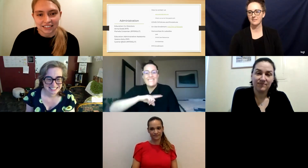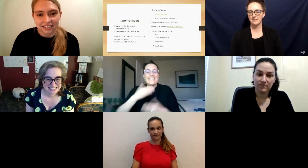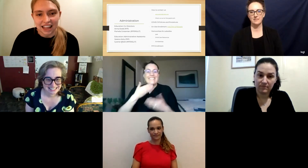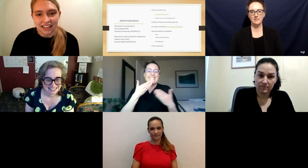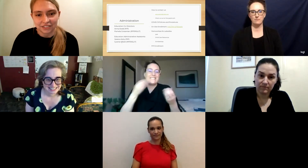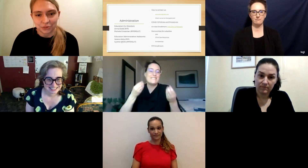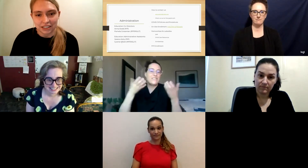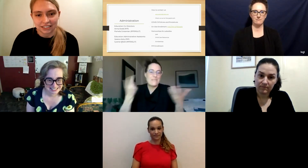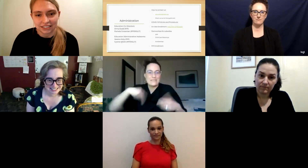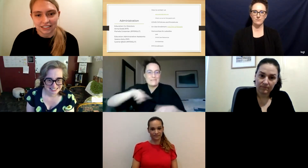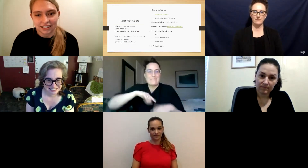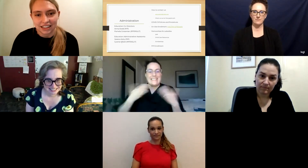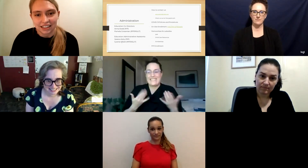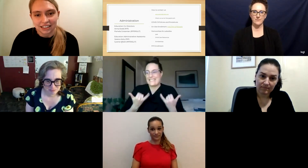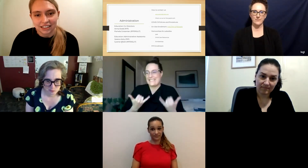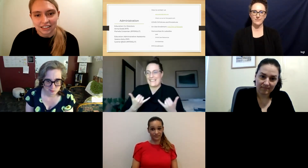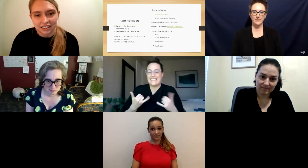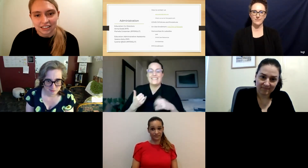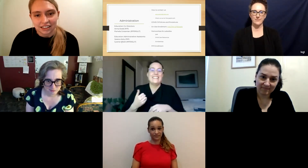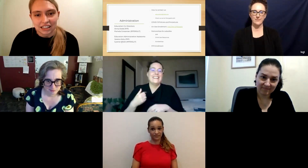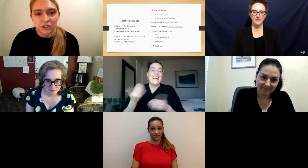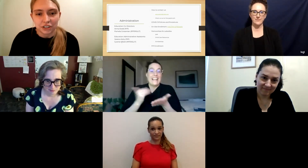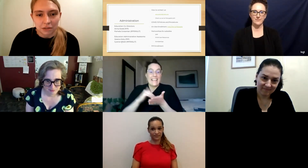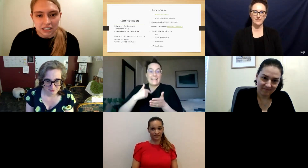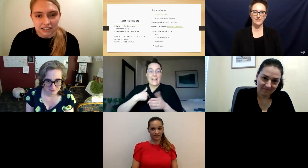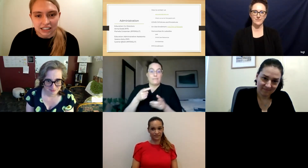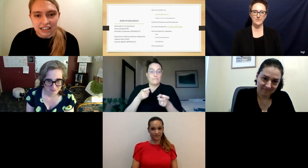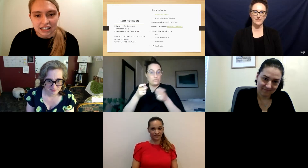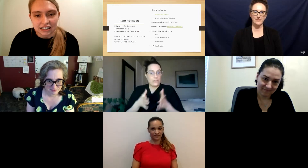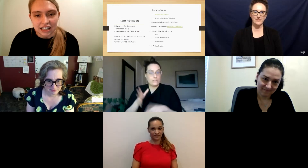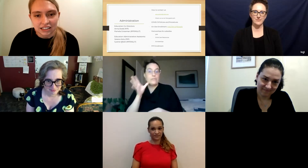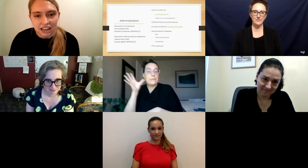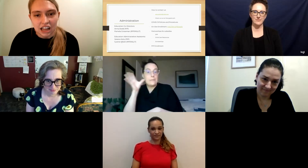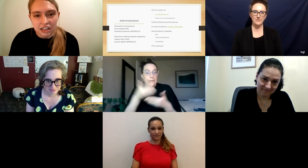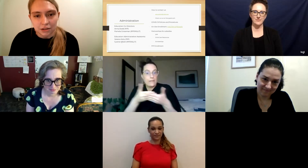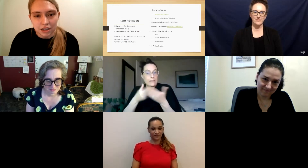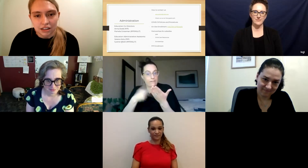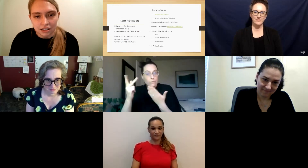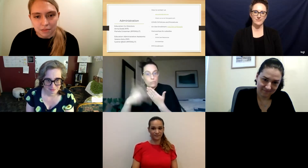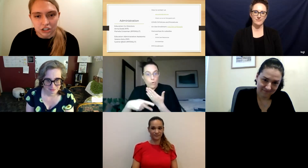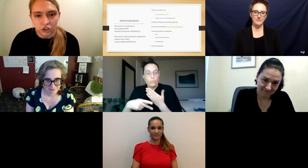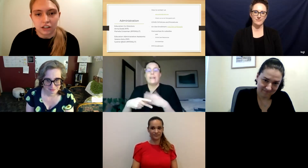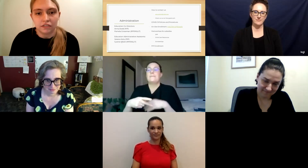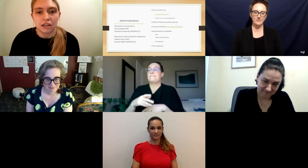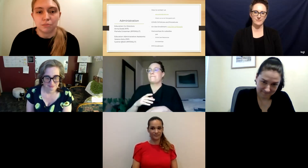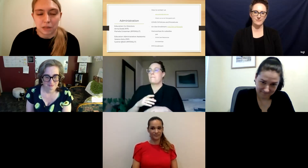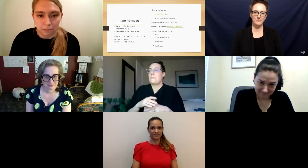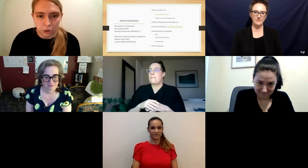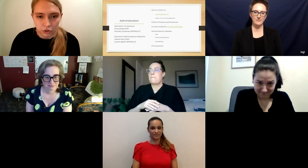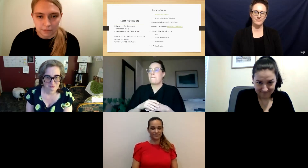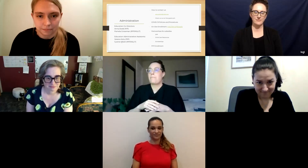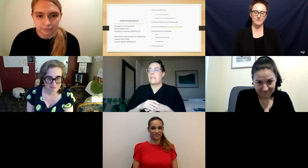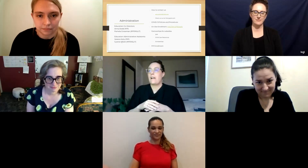Hi, everyone. Thank you for coming here tonight. Again, I am the manager of the